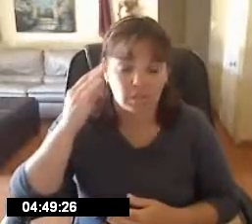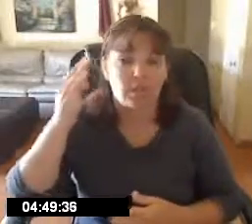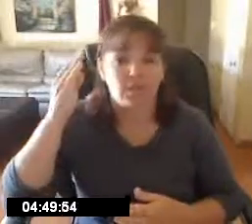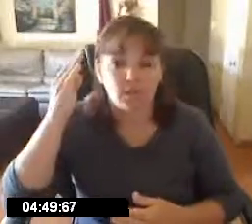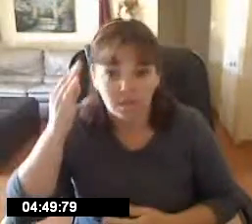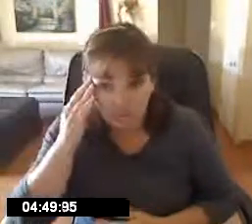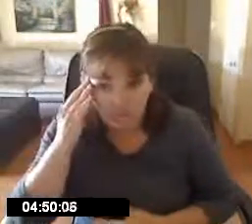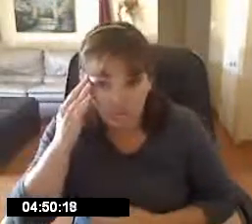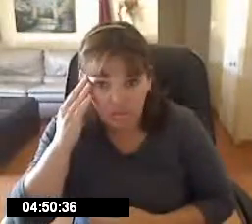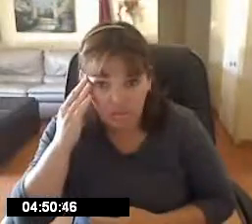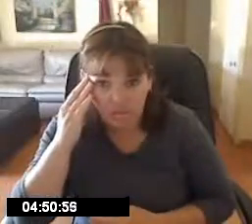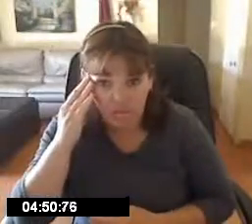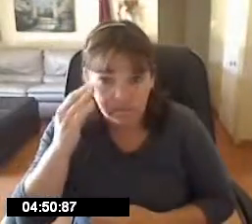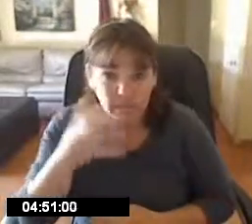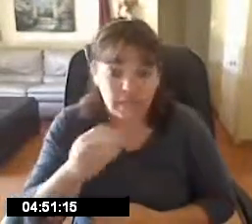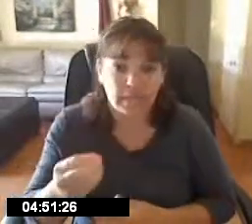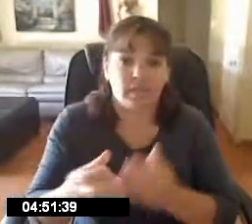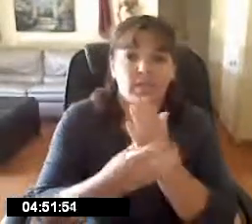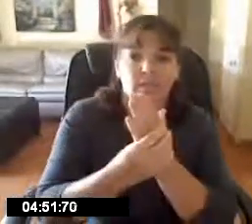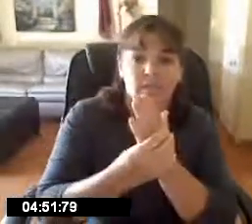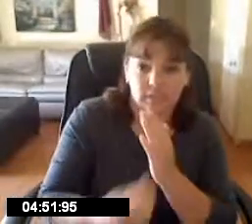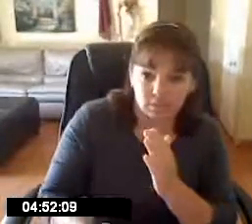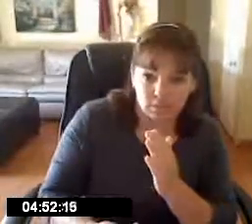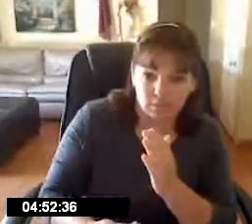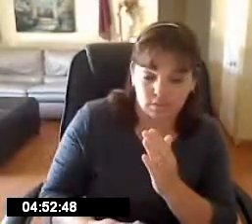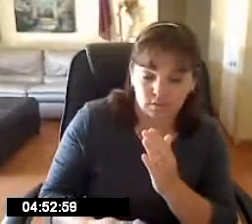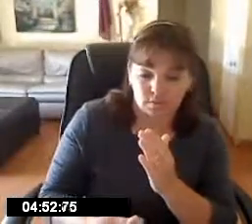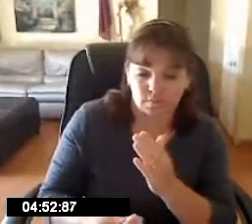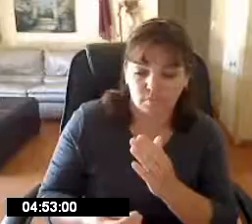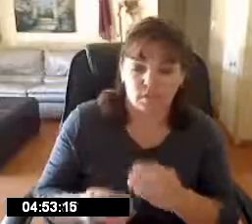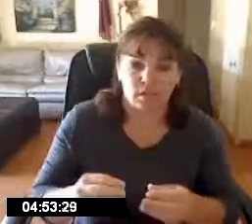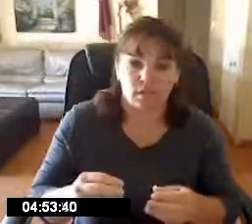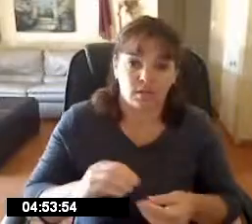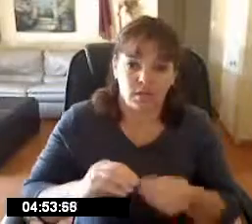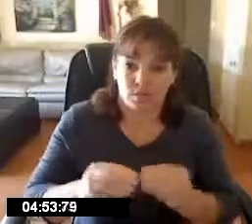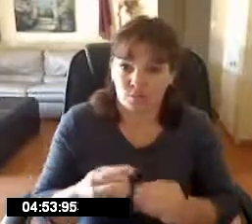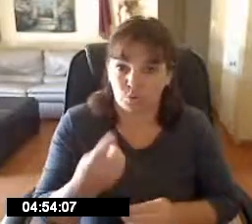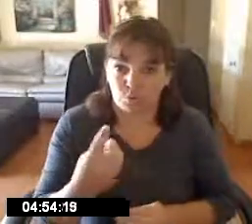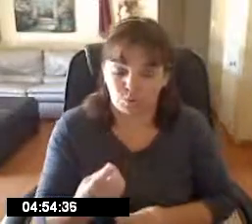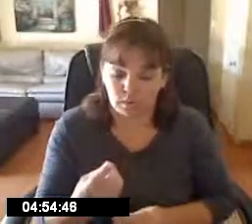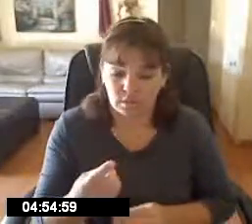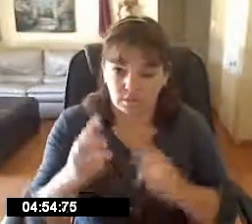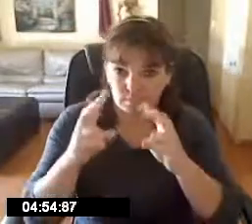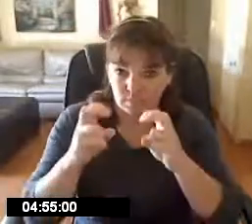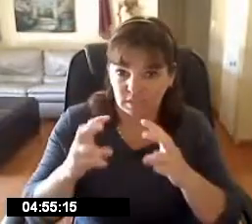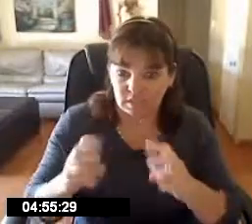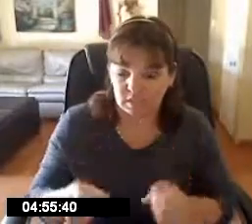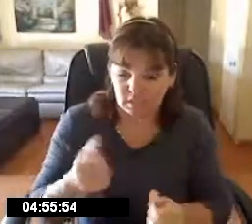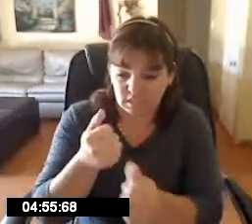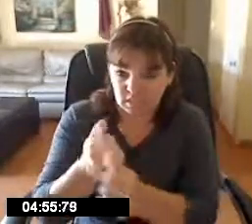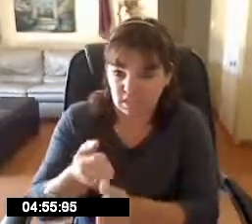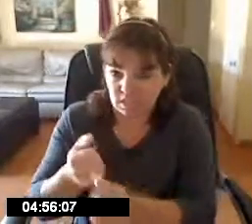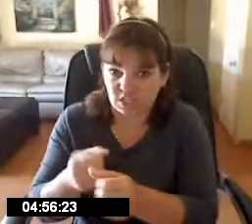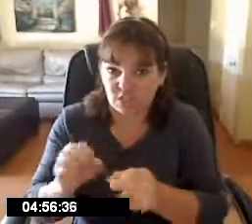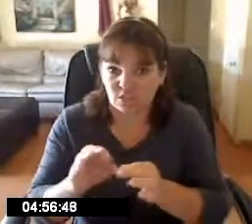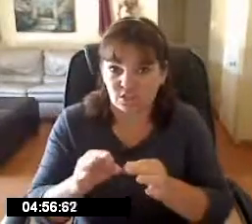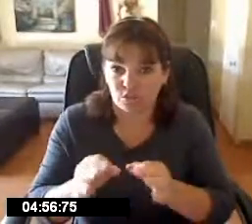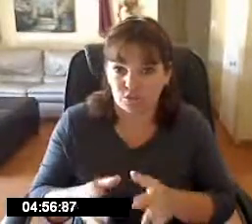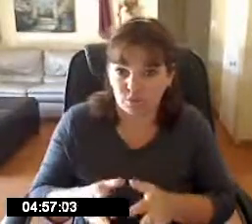skills. Okay, so again, under task number 1, assess each interpreting situation to determine if